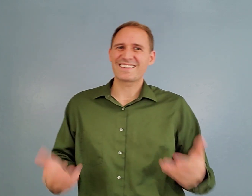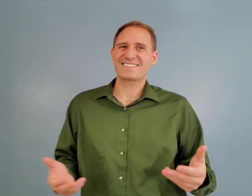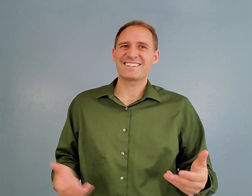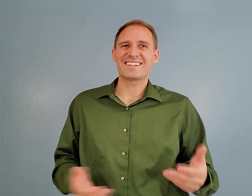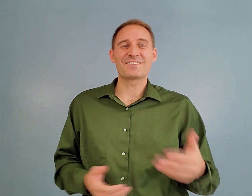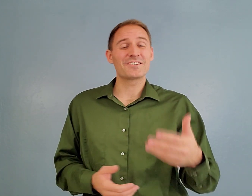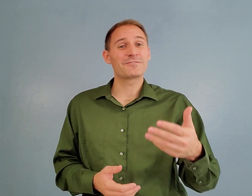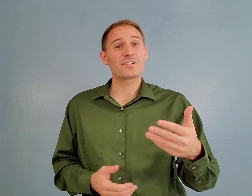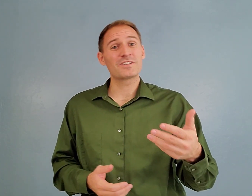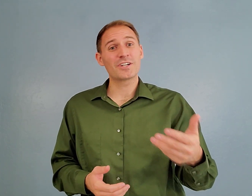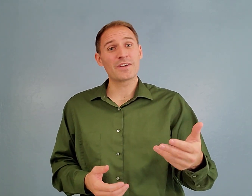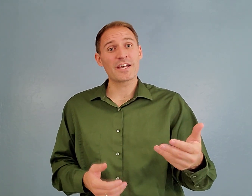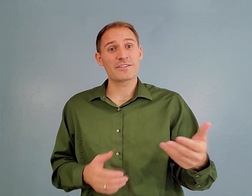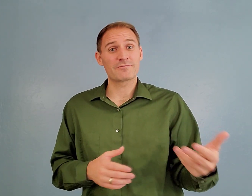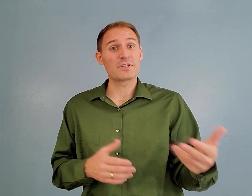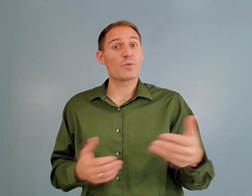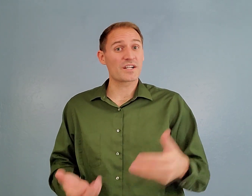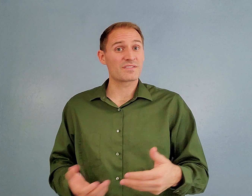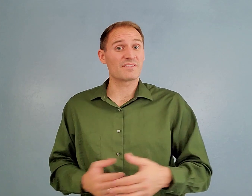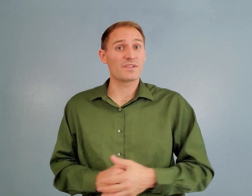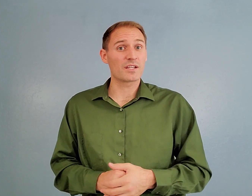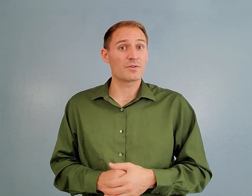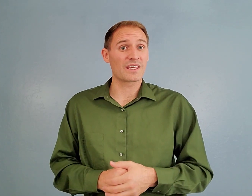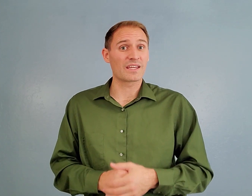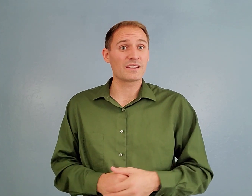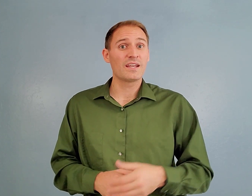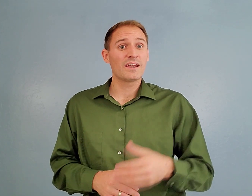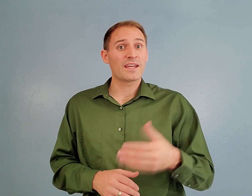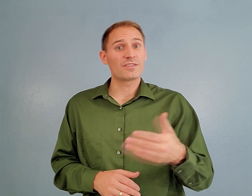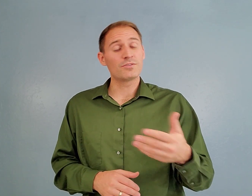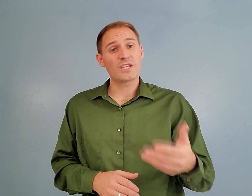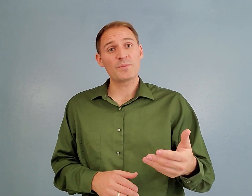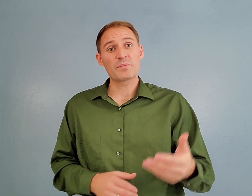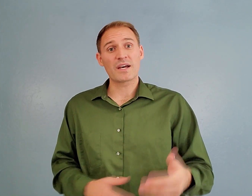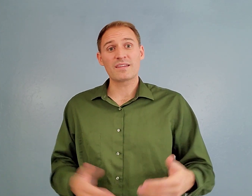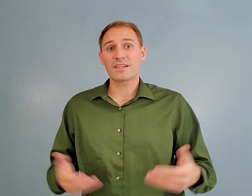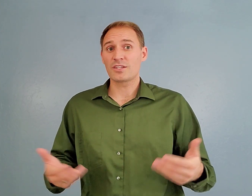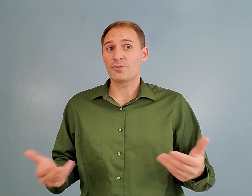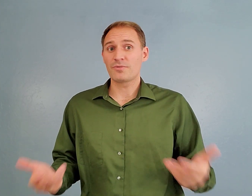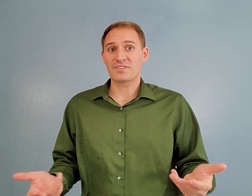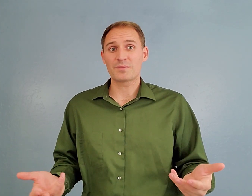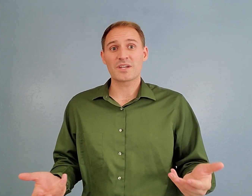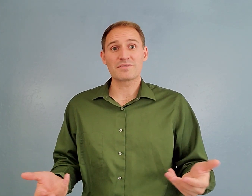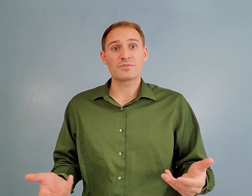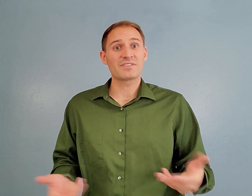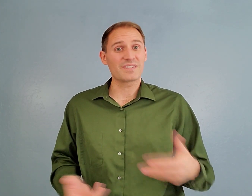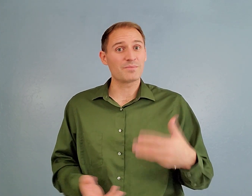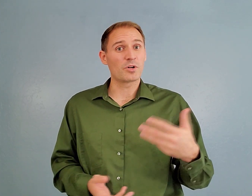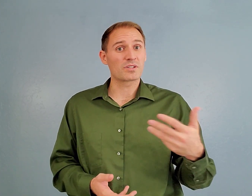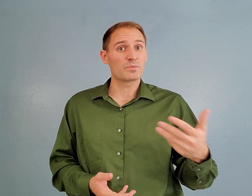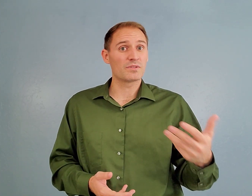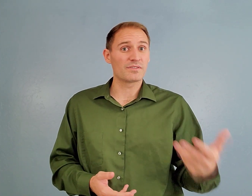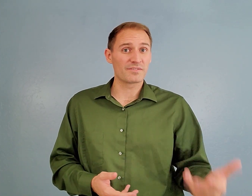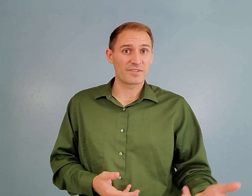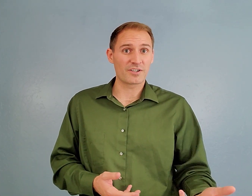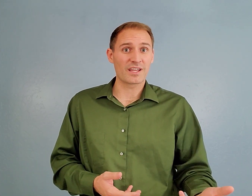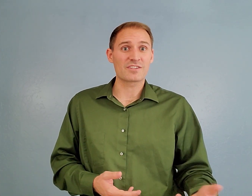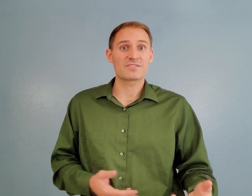it. Feel free to go ahead and rewatch this video again. And do keep in mind that you sometimes will see multiple variations of